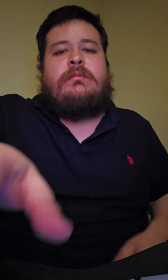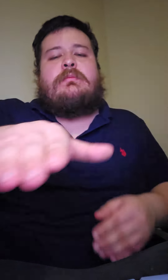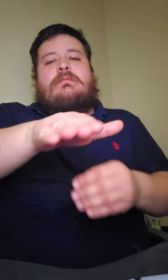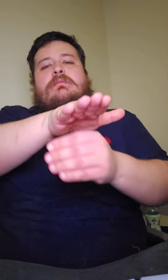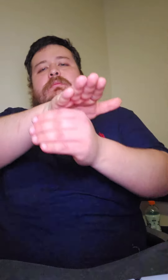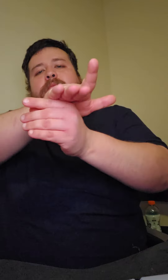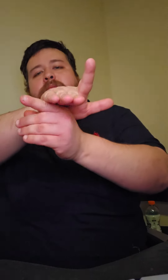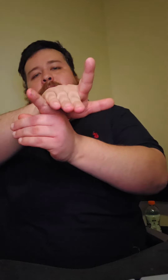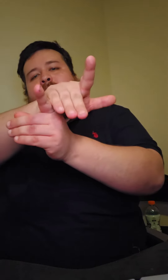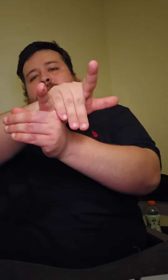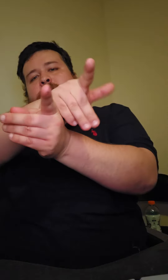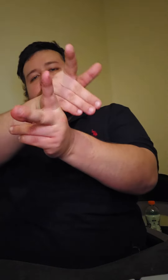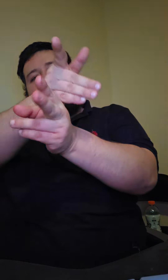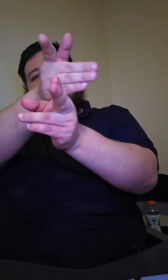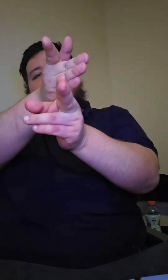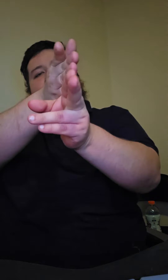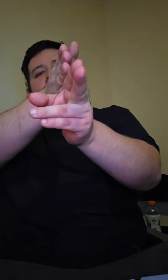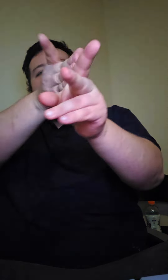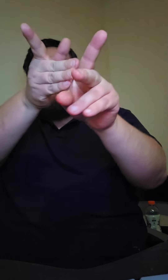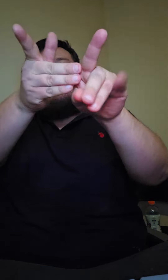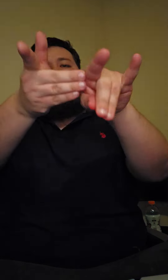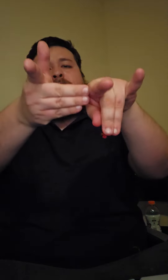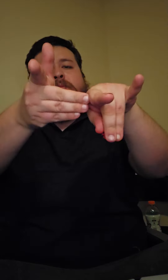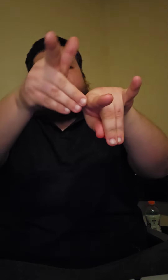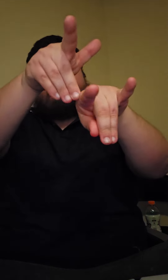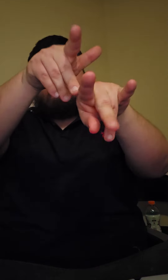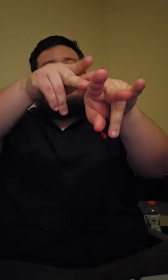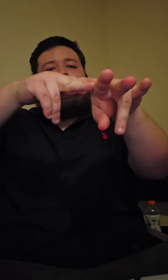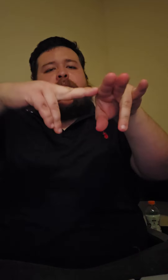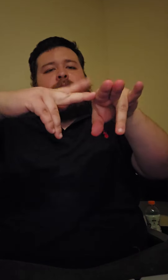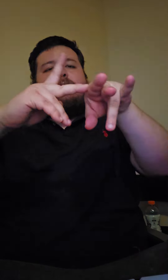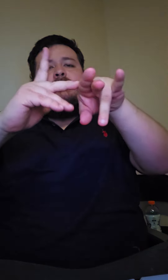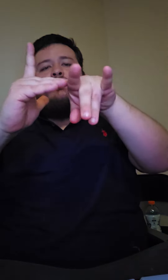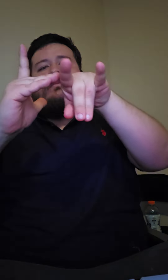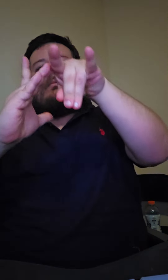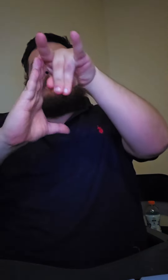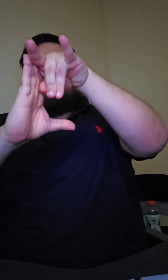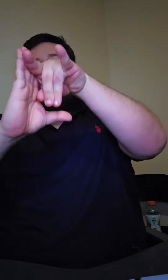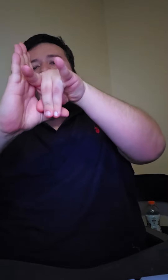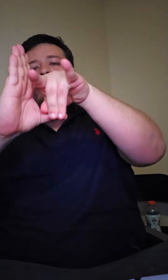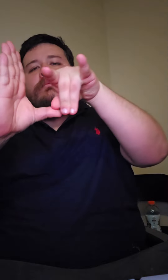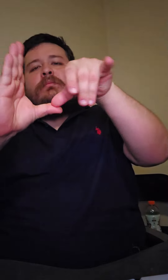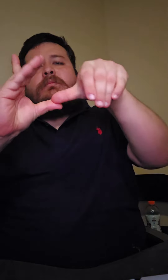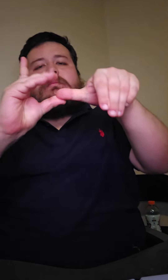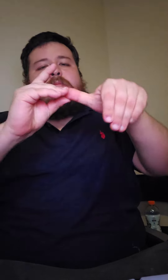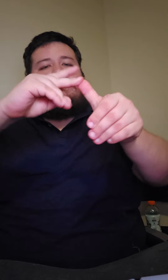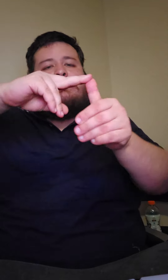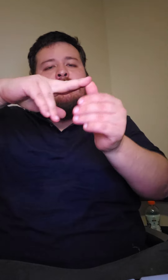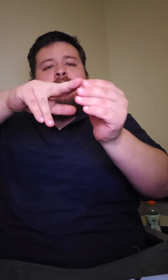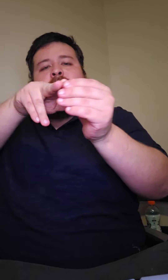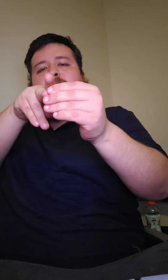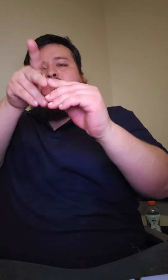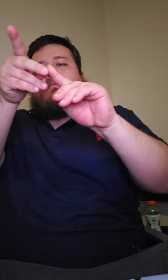I'm West Snipes with lamb, I don't dabble with the apple, cause it's swagger like modern apple to the snapple,